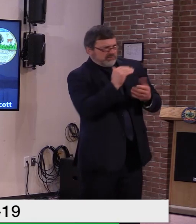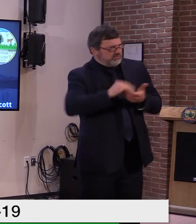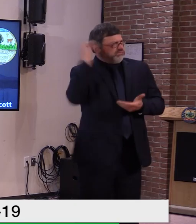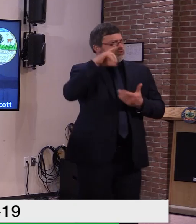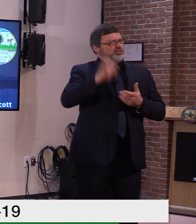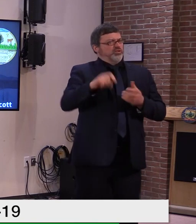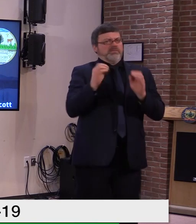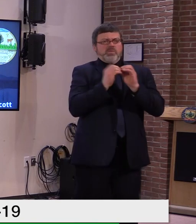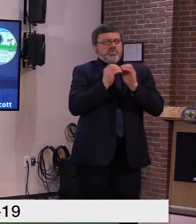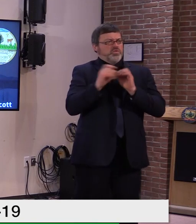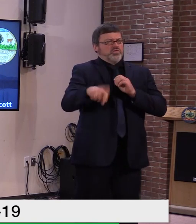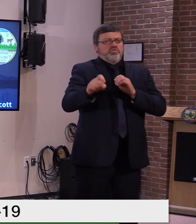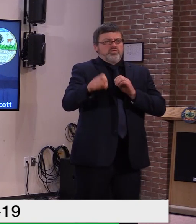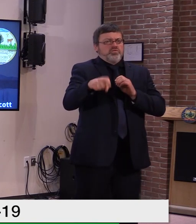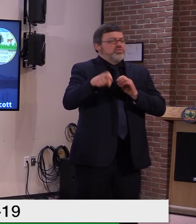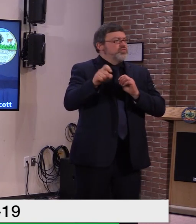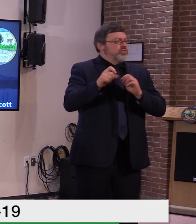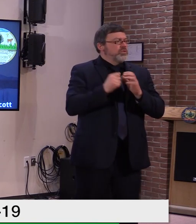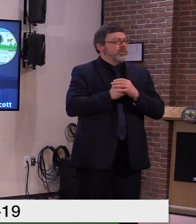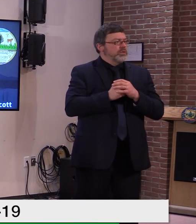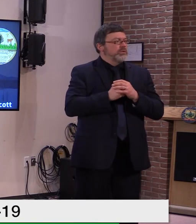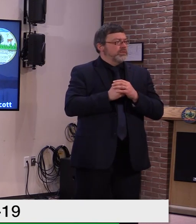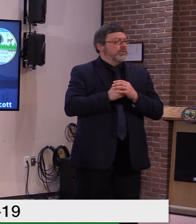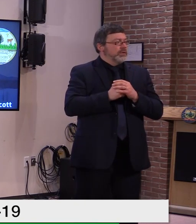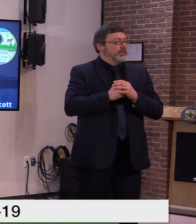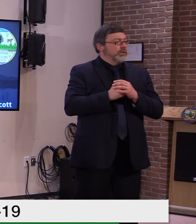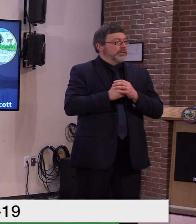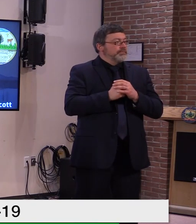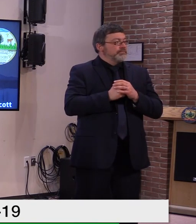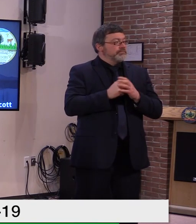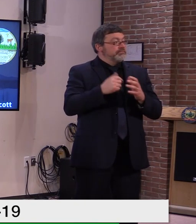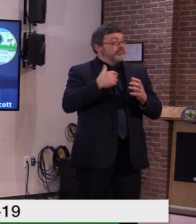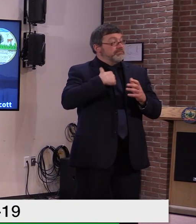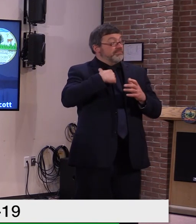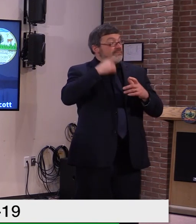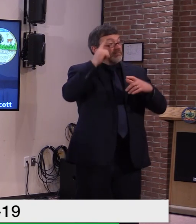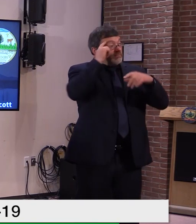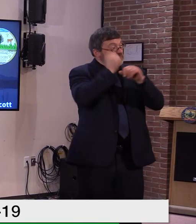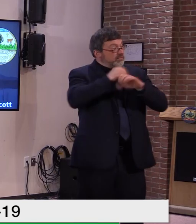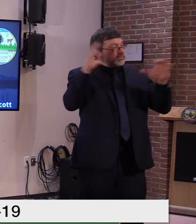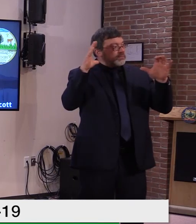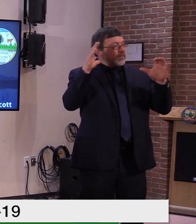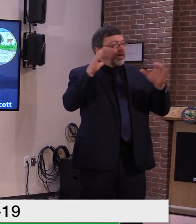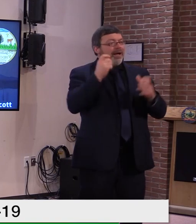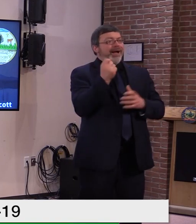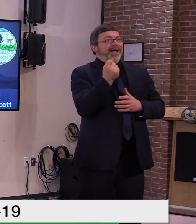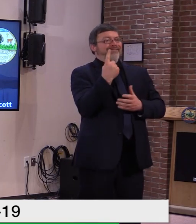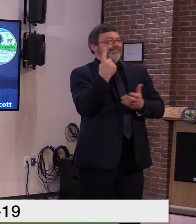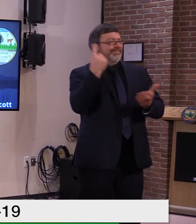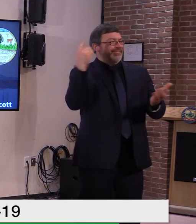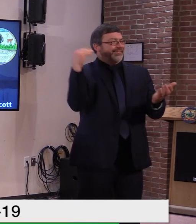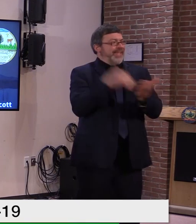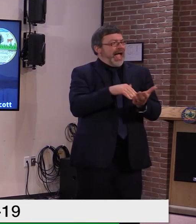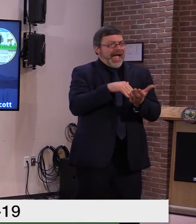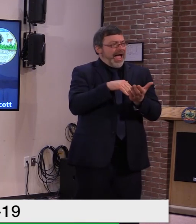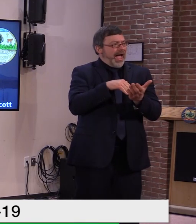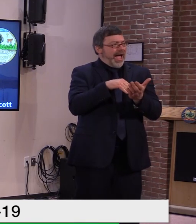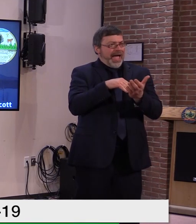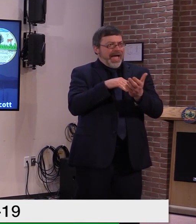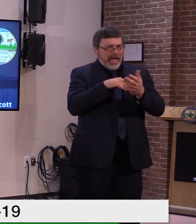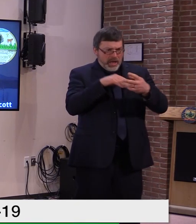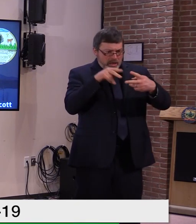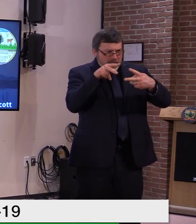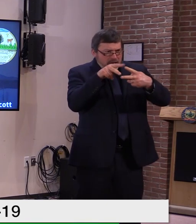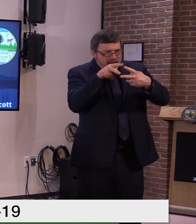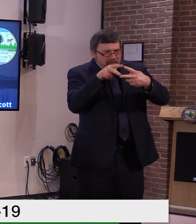instead of the approximately 11,000 doses we expected can eventually have an impact on